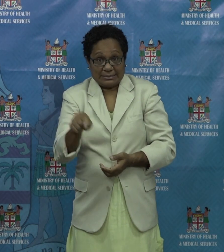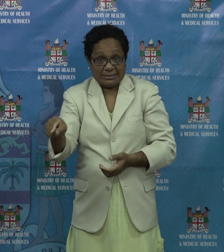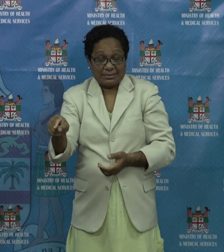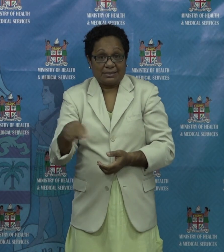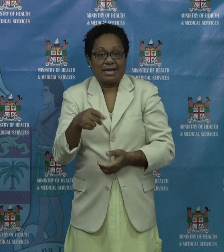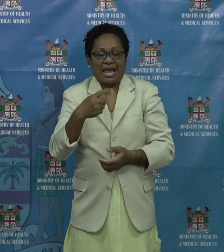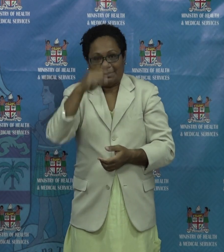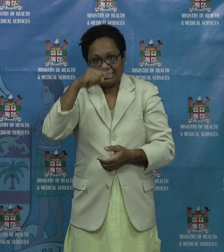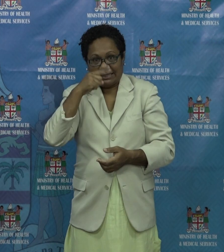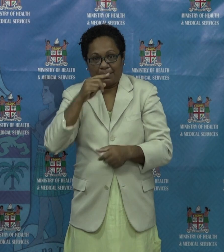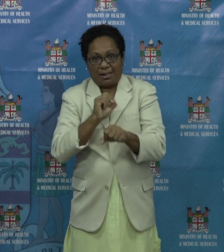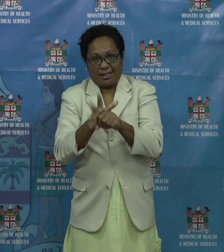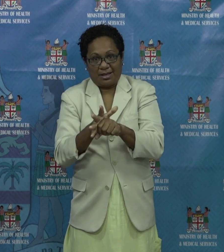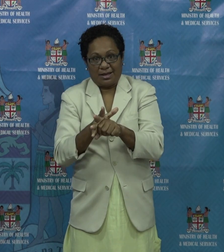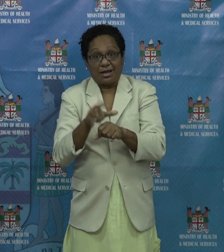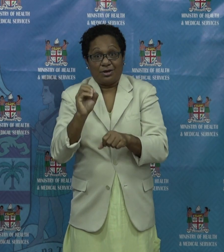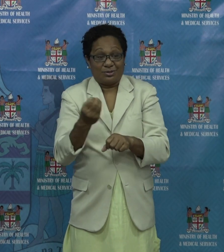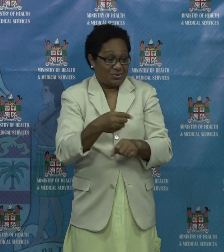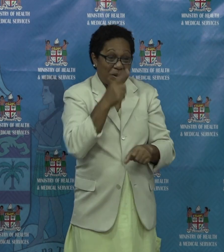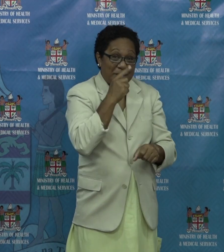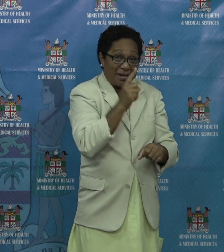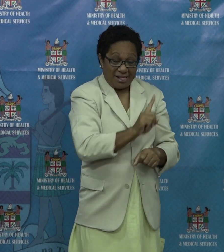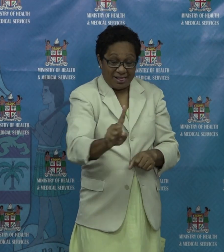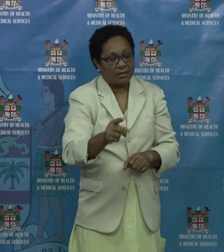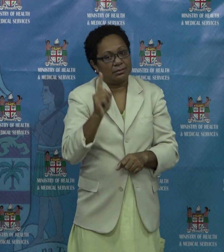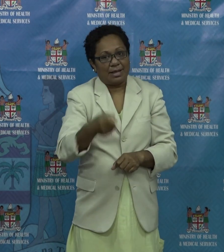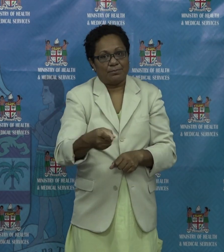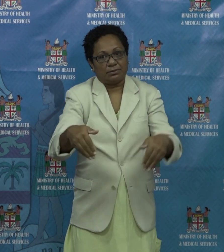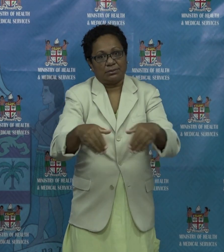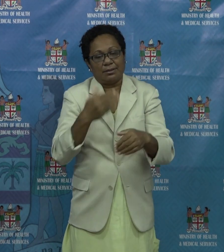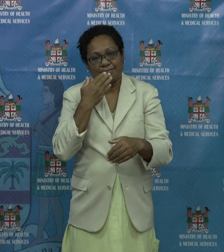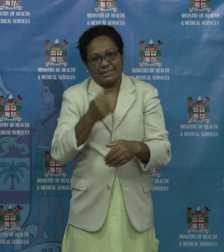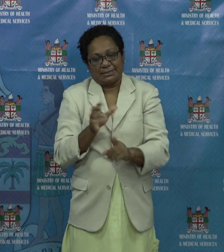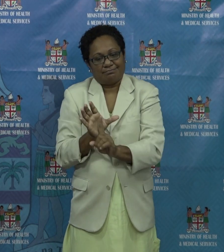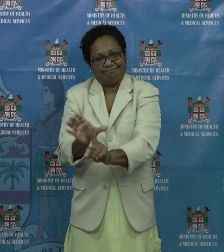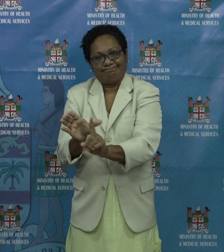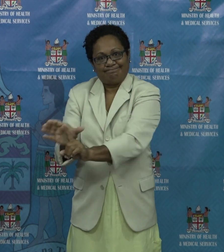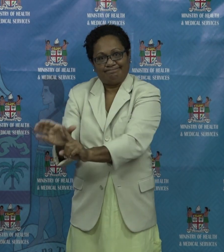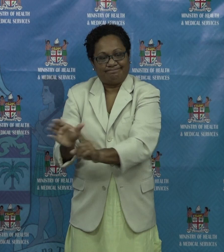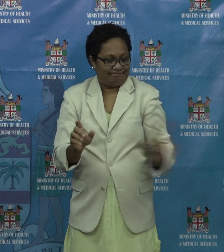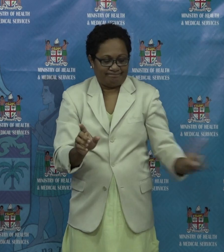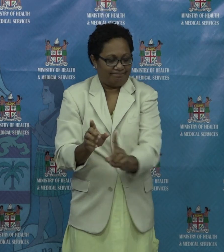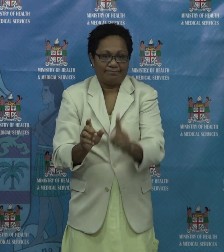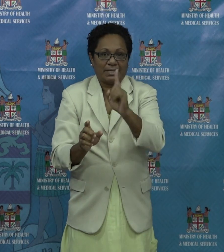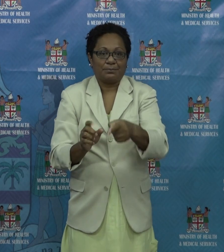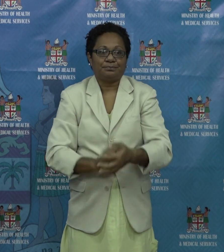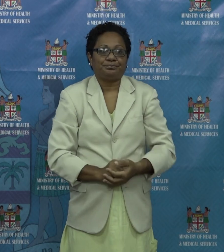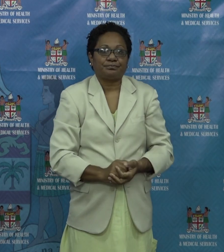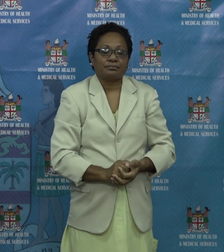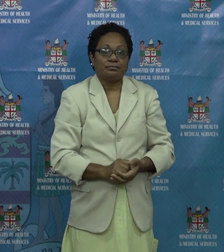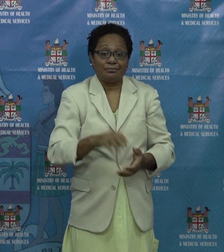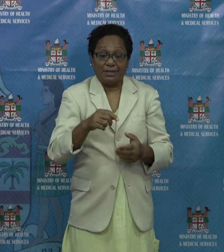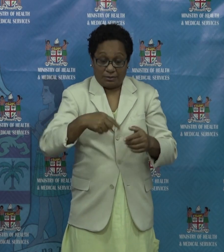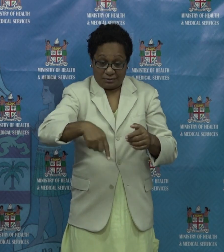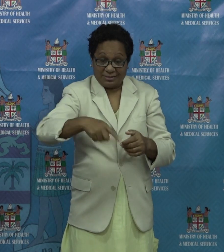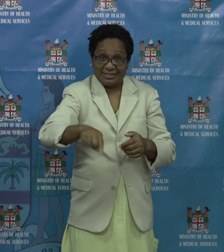and are therefore out of bounds to the general public. This weekend is about